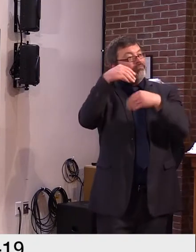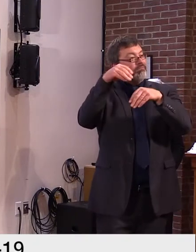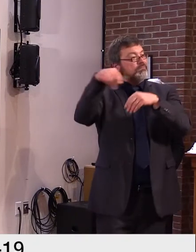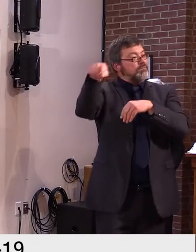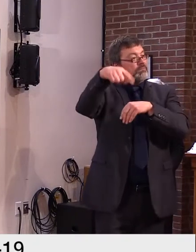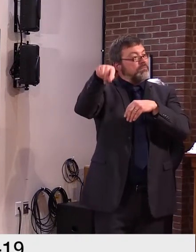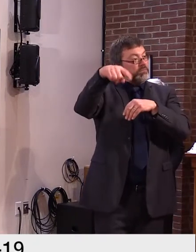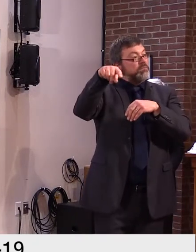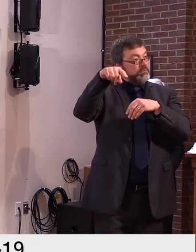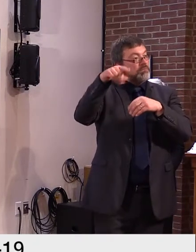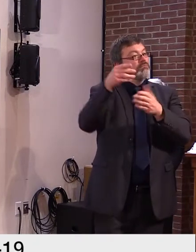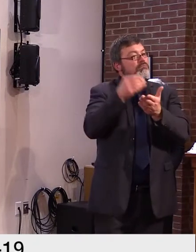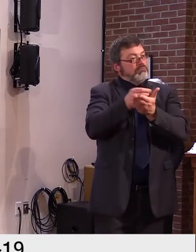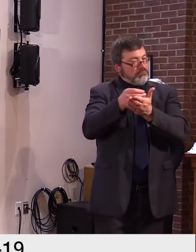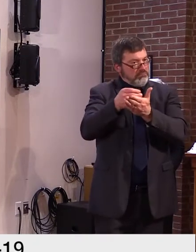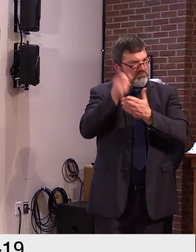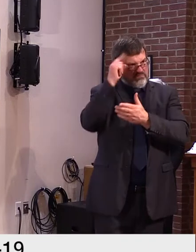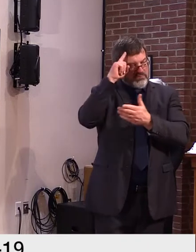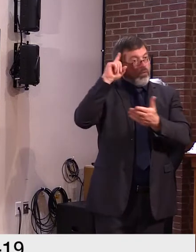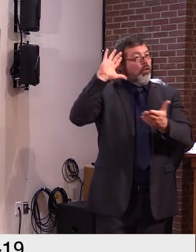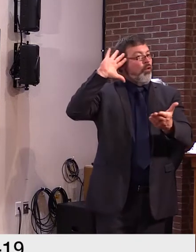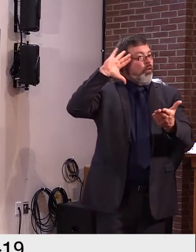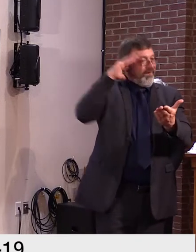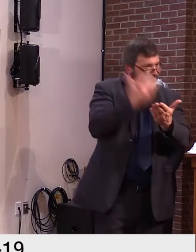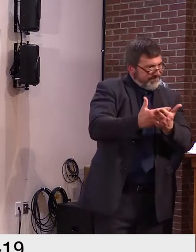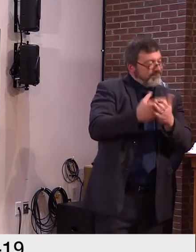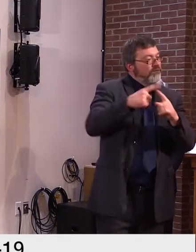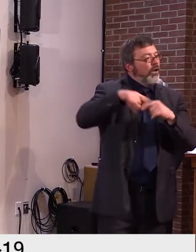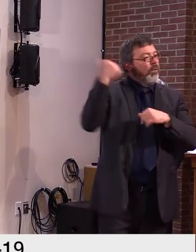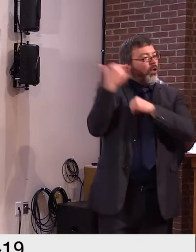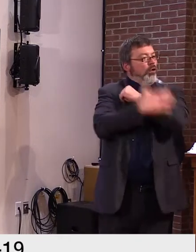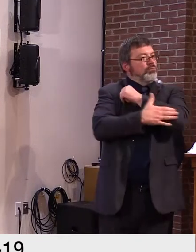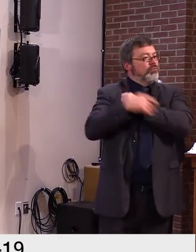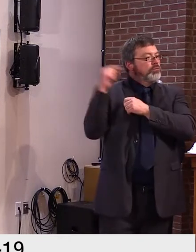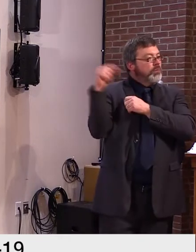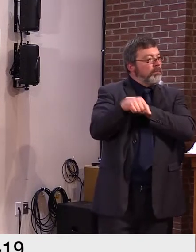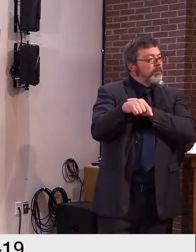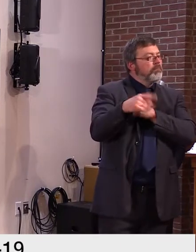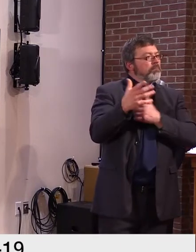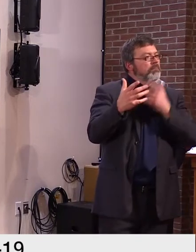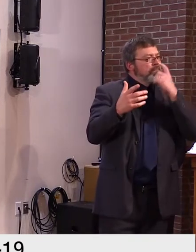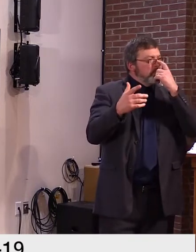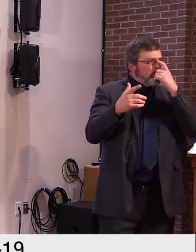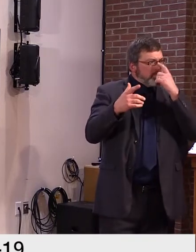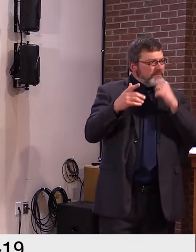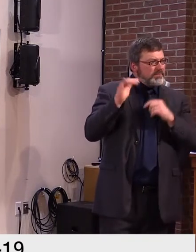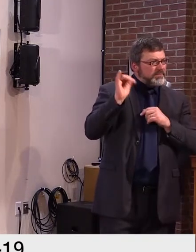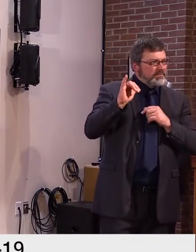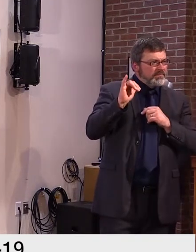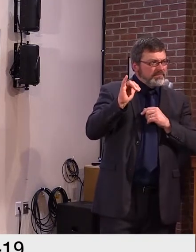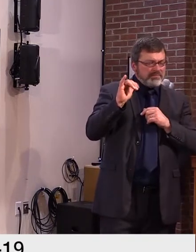any guidelines, but Dr. Levine, was your department made aware of that shopping trip as you investigated this outbreak?